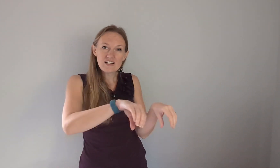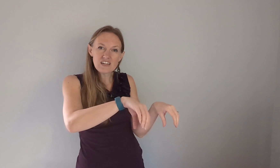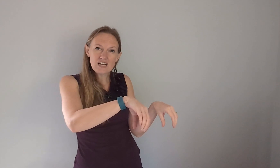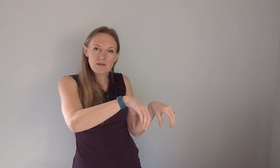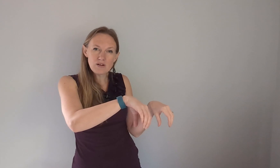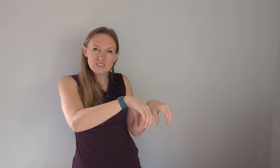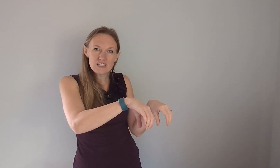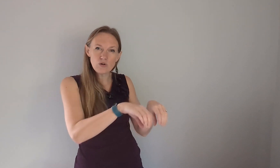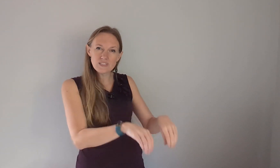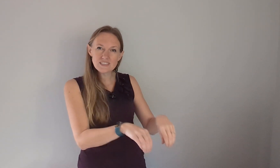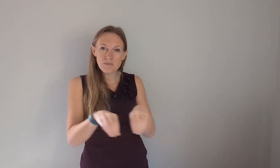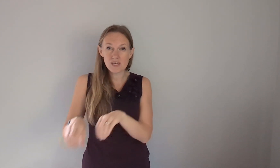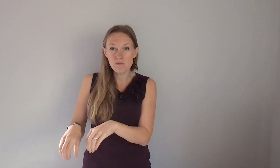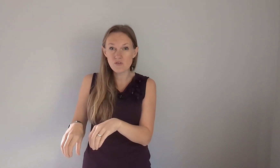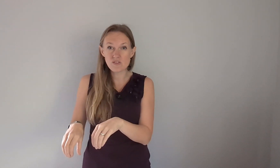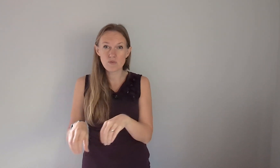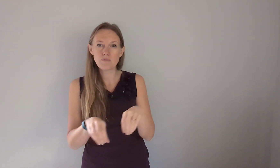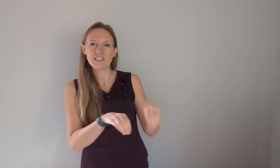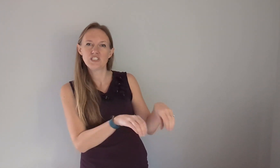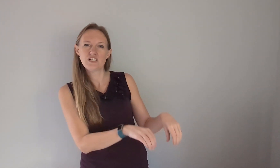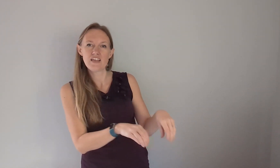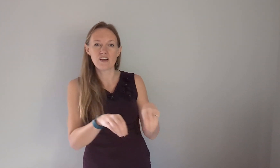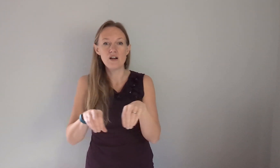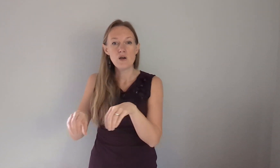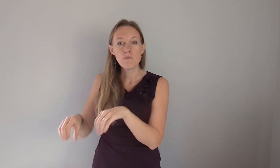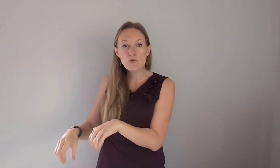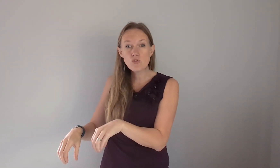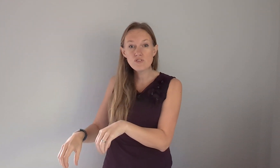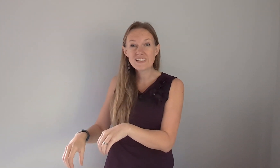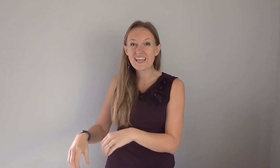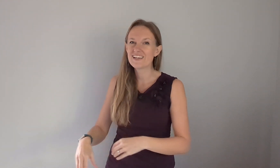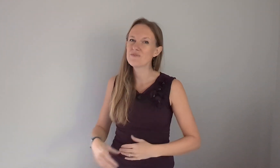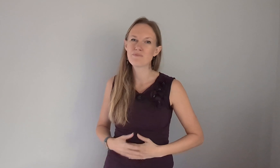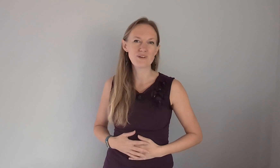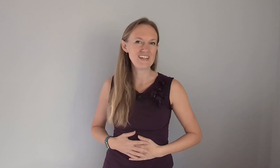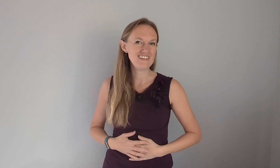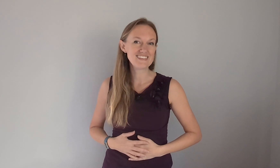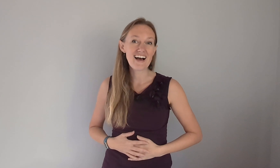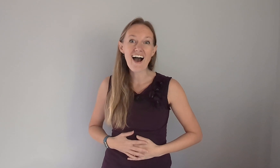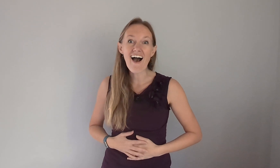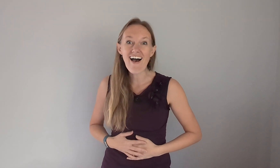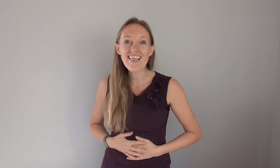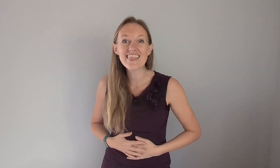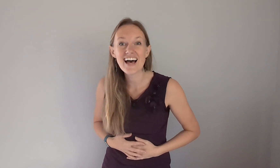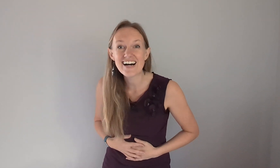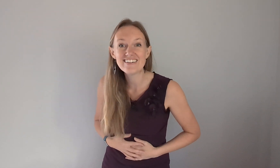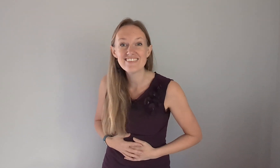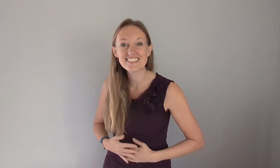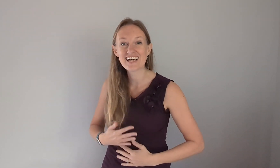You're cut almost like you're holding something. Move it from one place to another. Moves and breathes. I love the